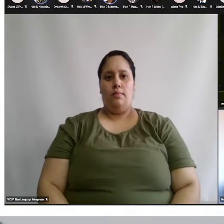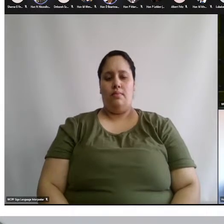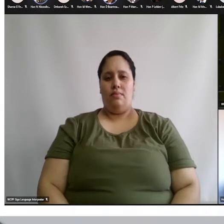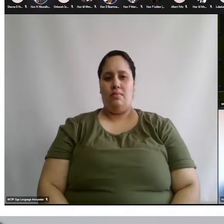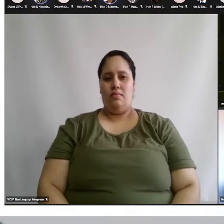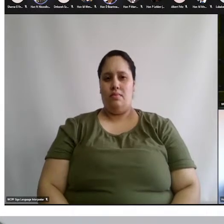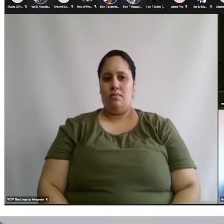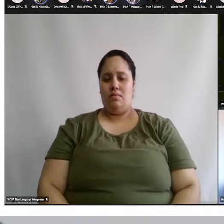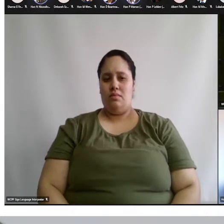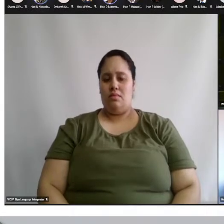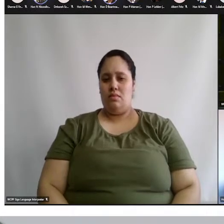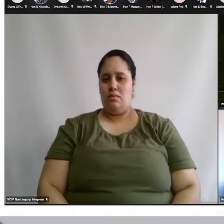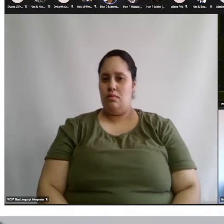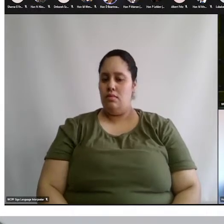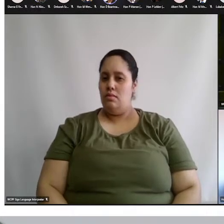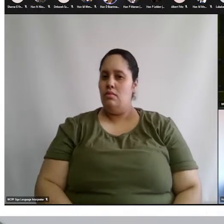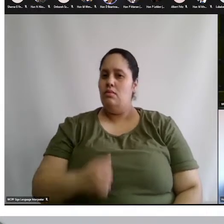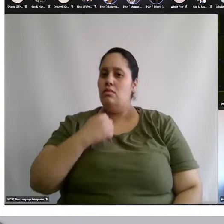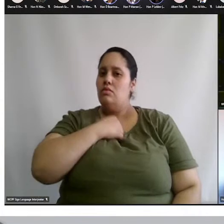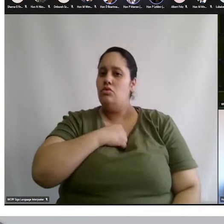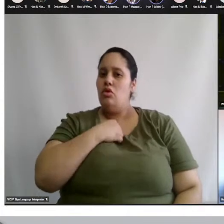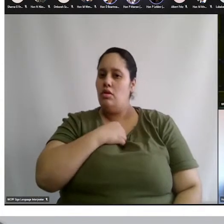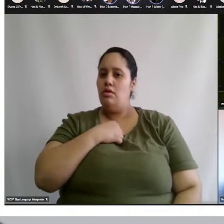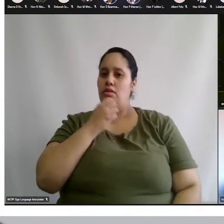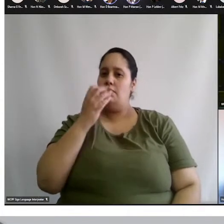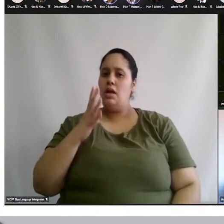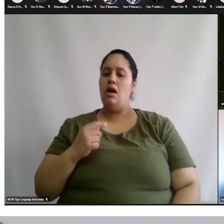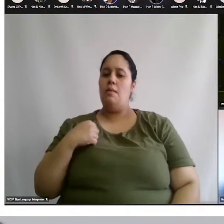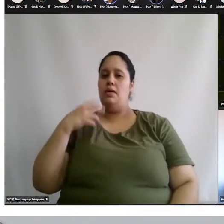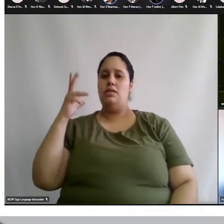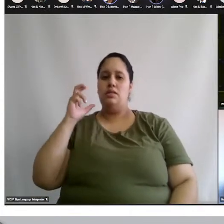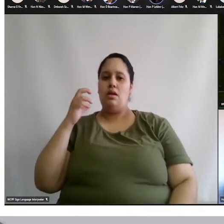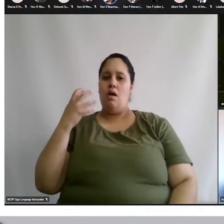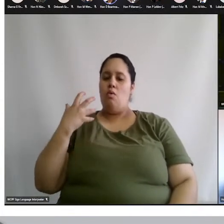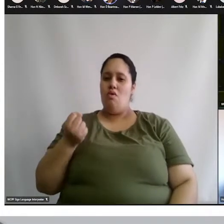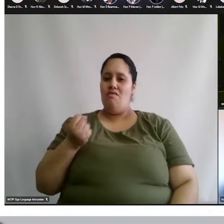Apologies, Speaker. I'm trying to unmute. May I go ahead?